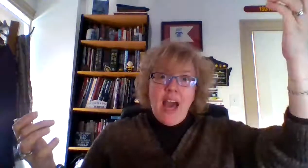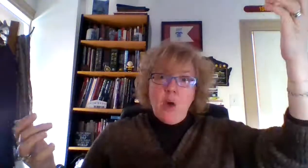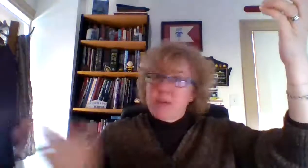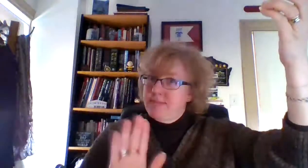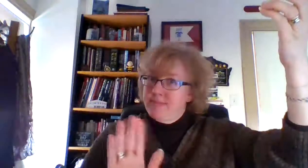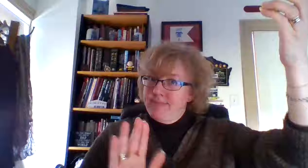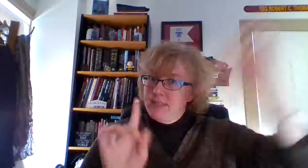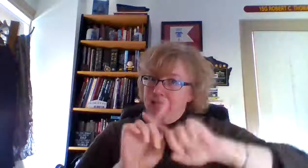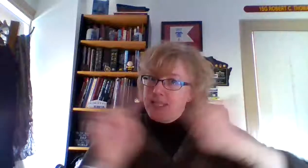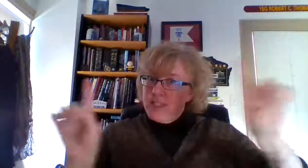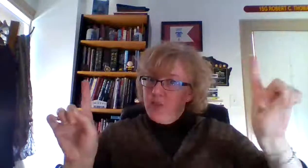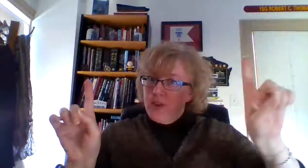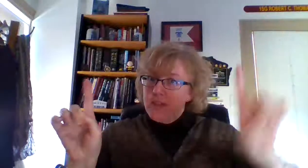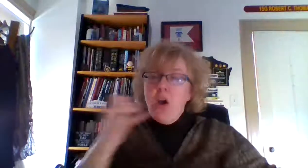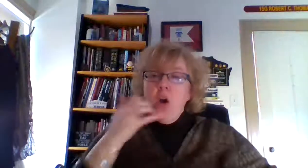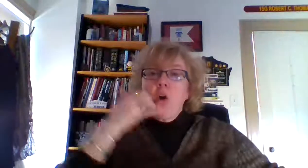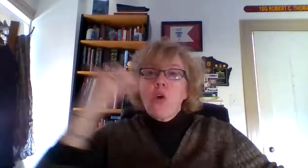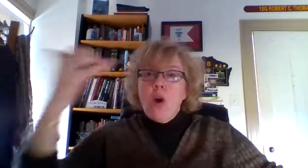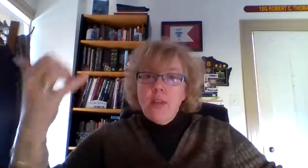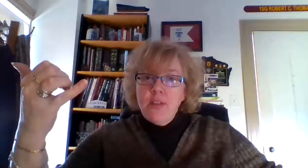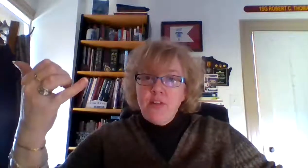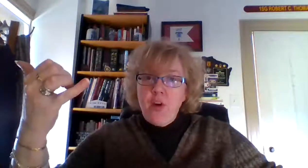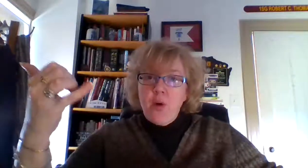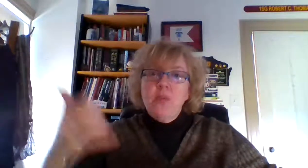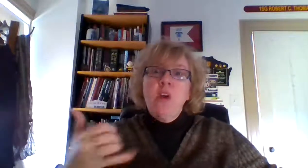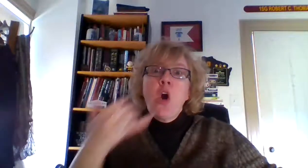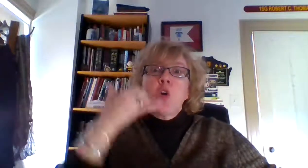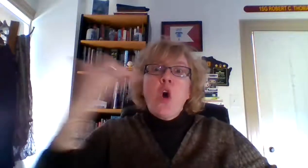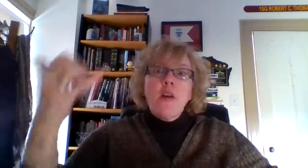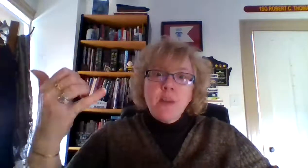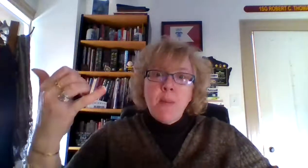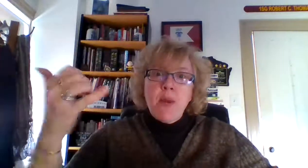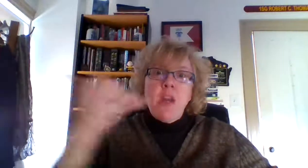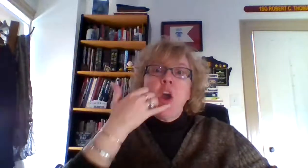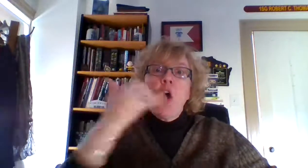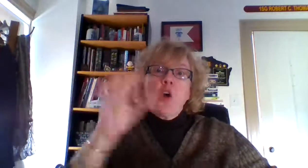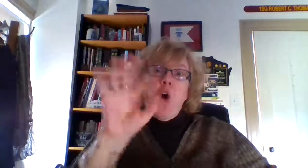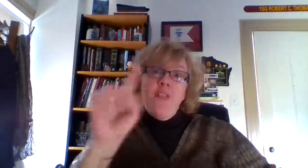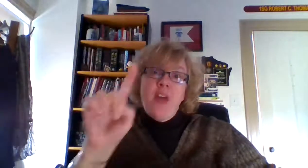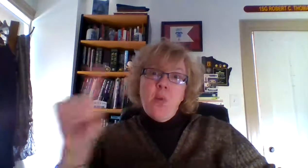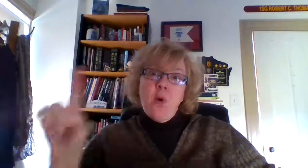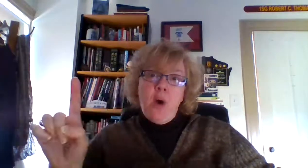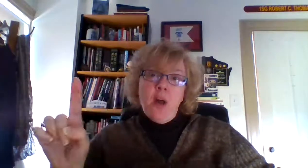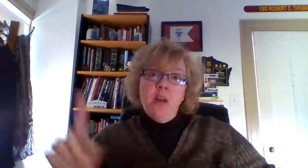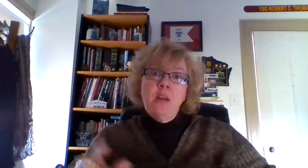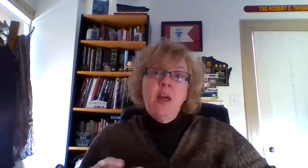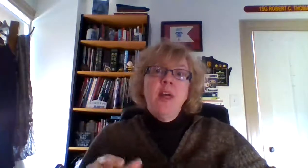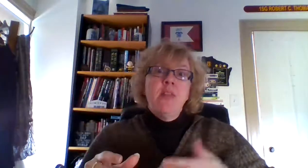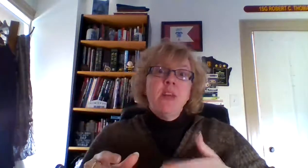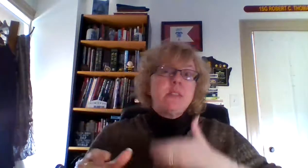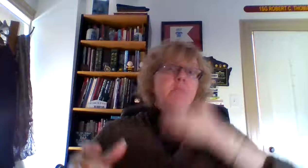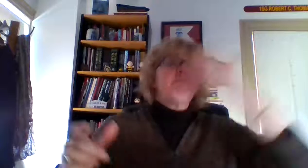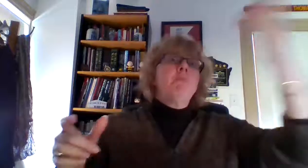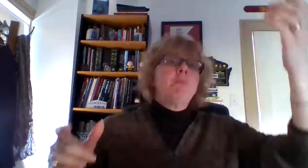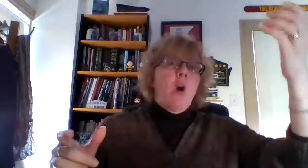out. That's different. Call on the phone. Call somebody. Call 911. This call